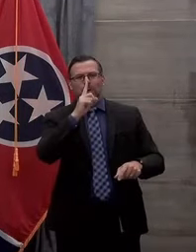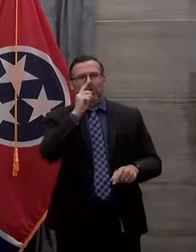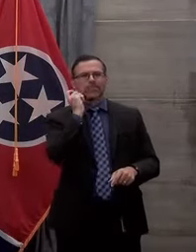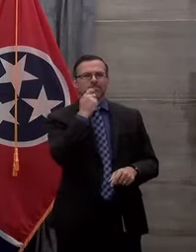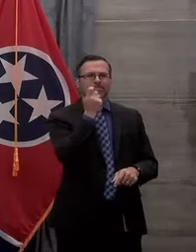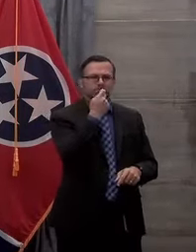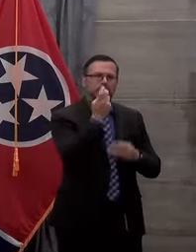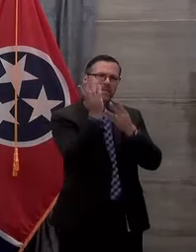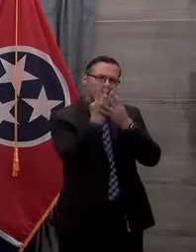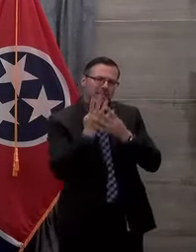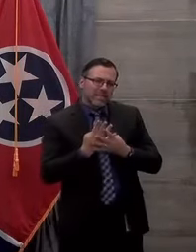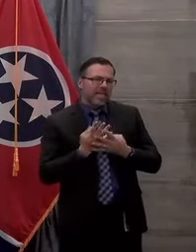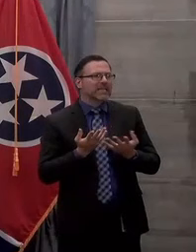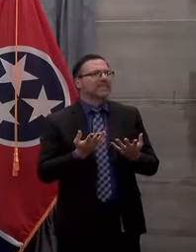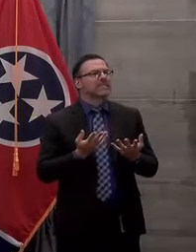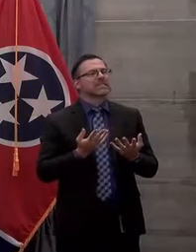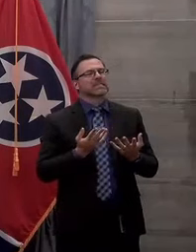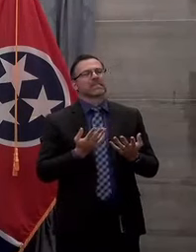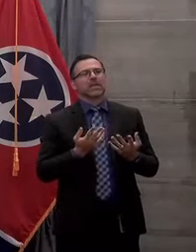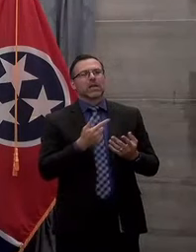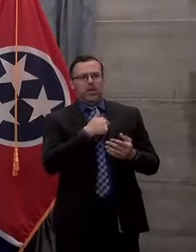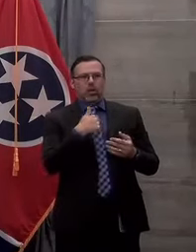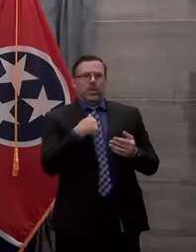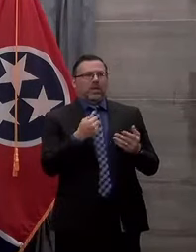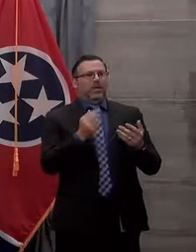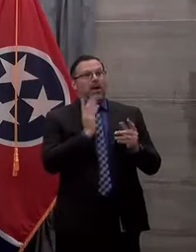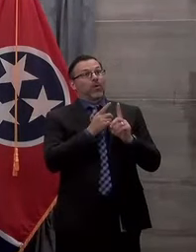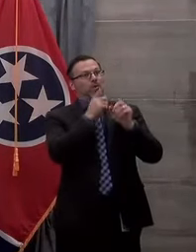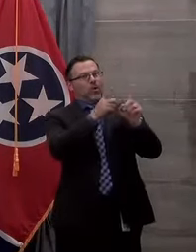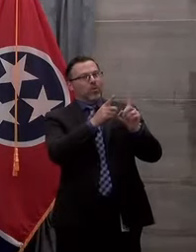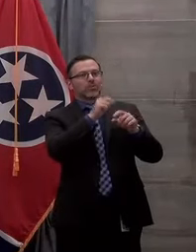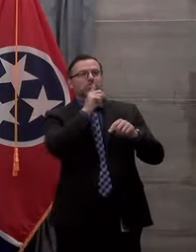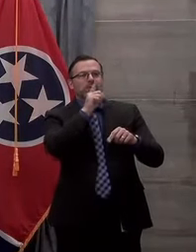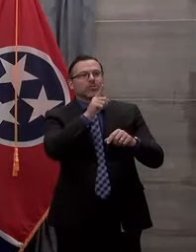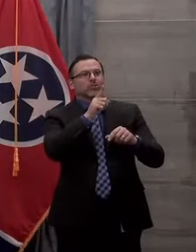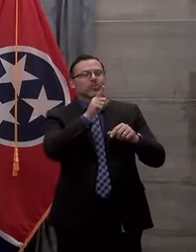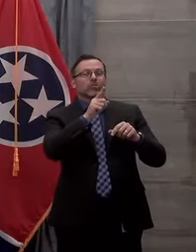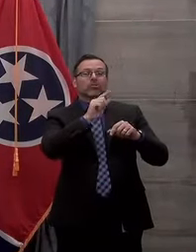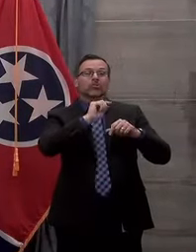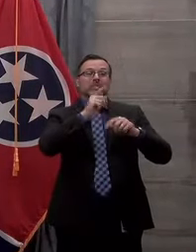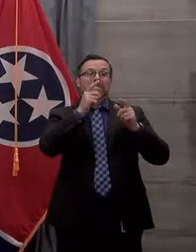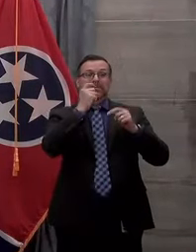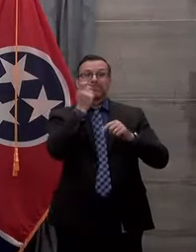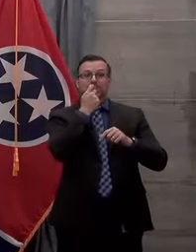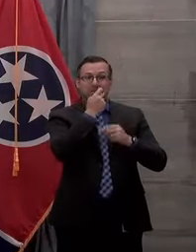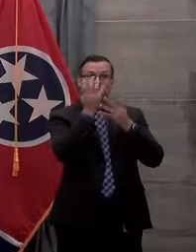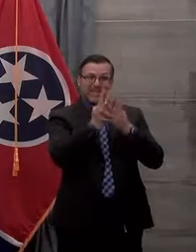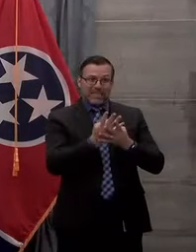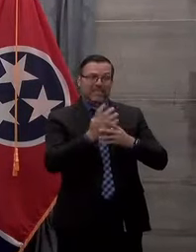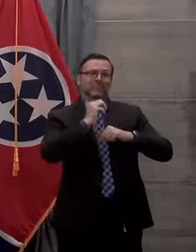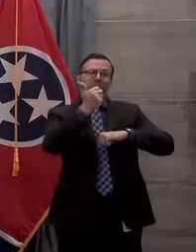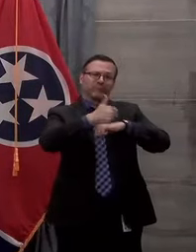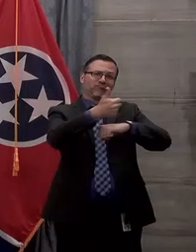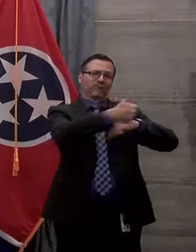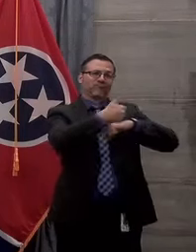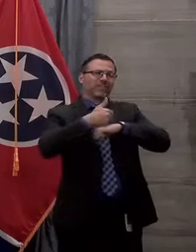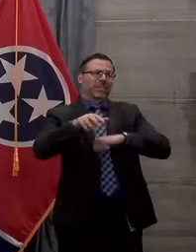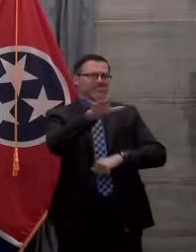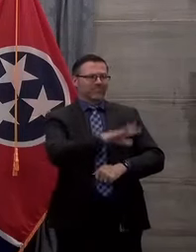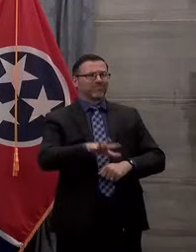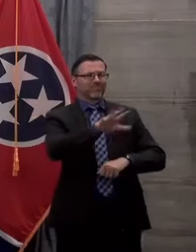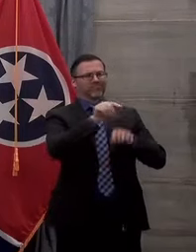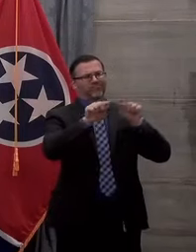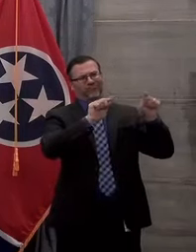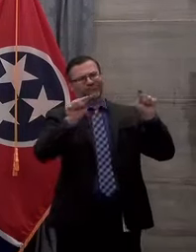worked really hard to make testing widely available because we know that that's one of the most important things that we can do to fight this